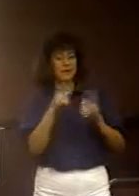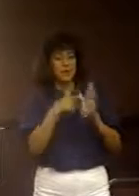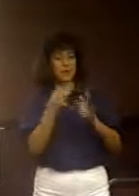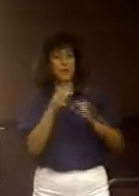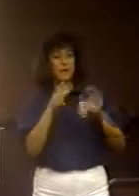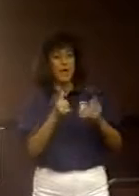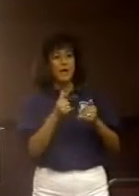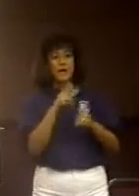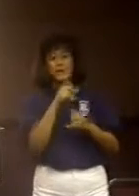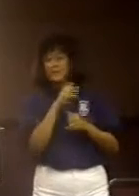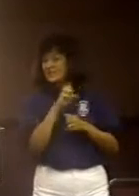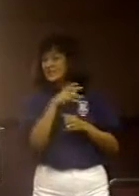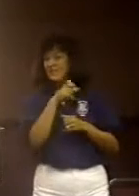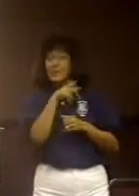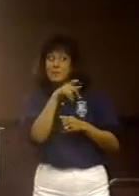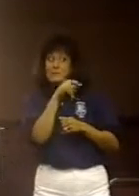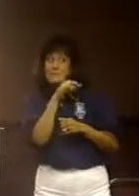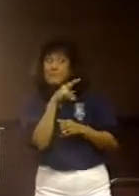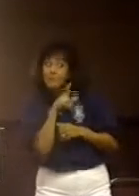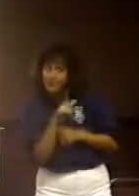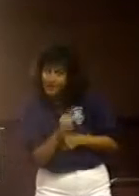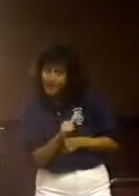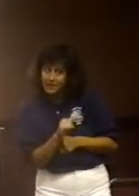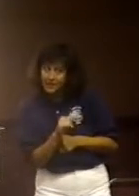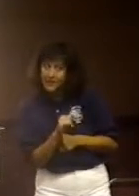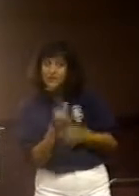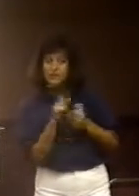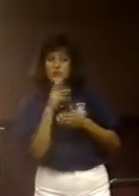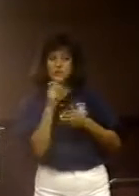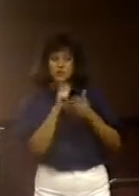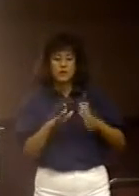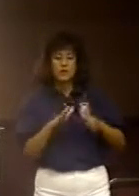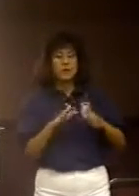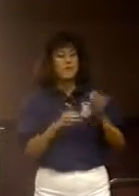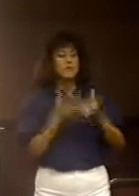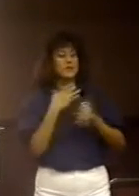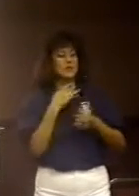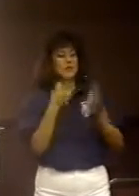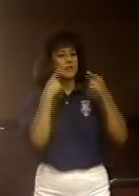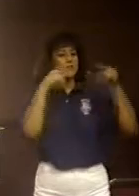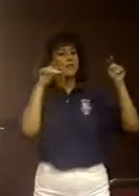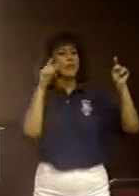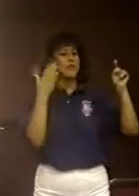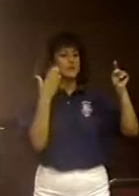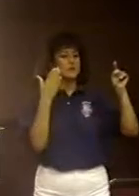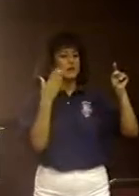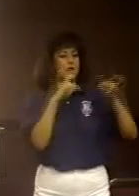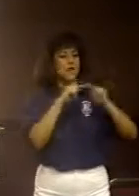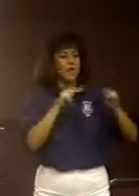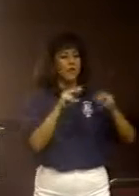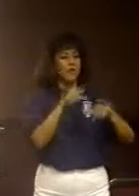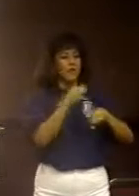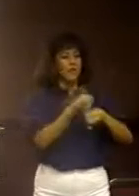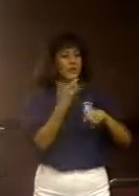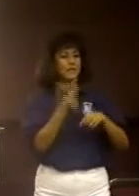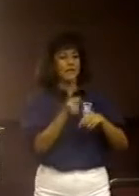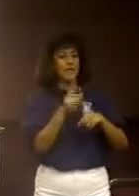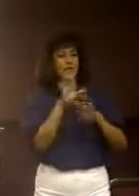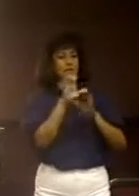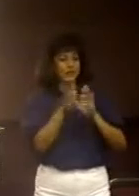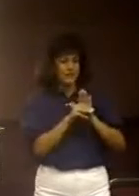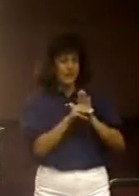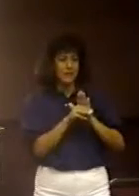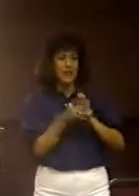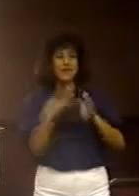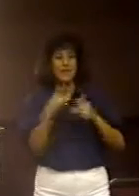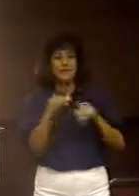written this article is. Mostly because, like the famed Unlocking the Curriculum piece that sort of